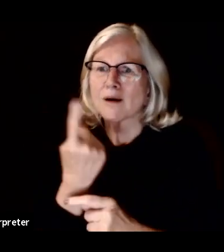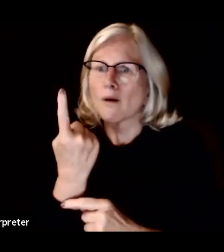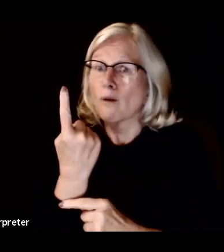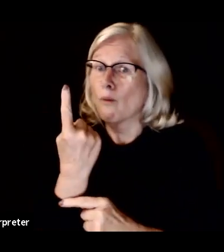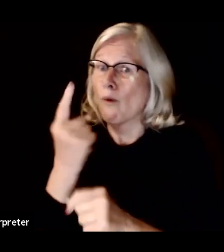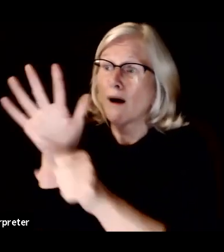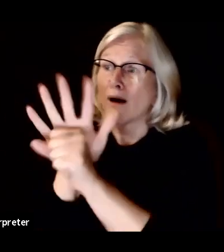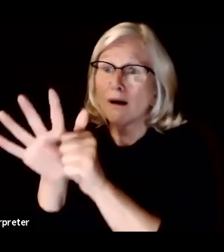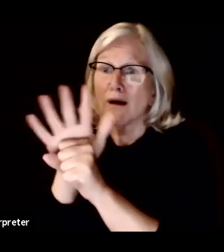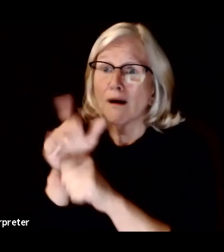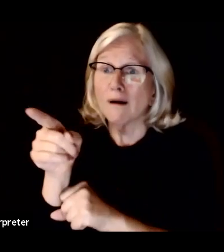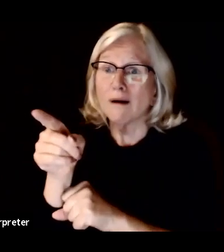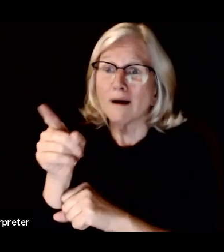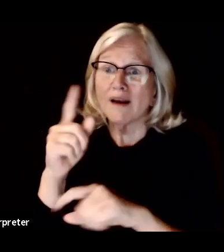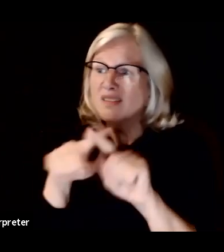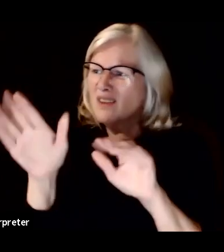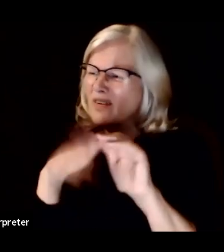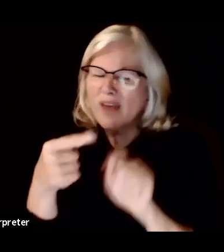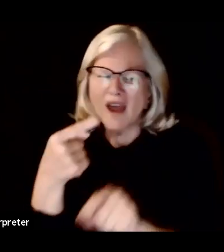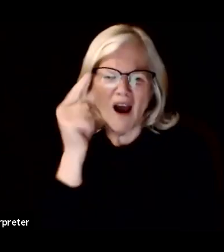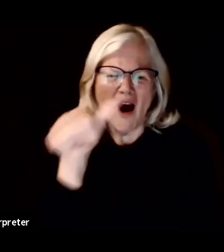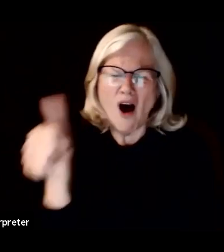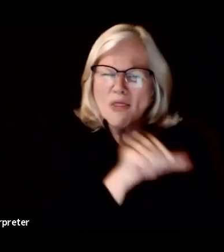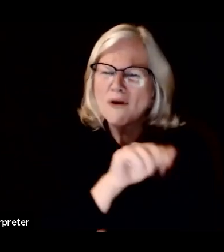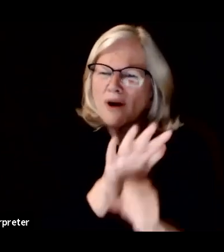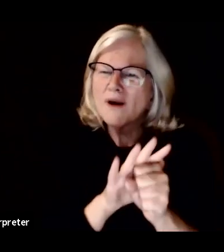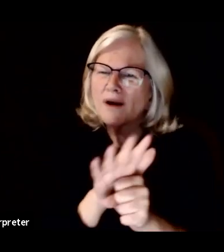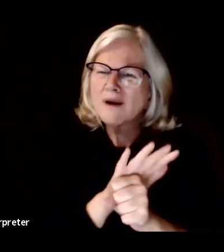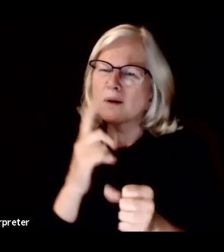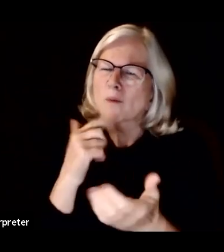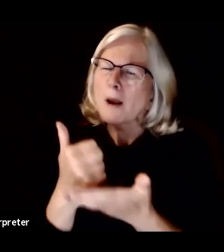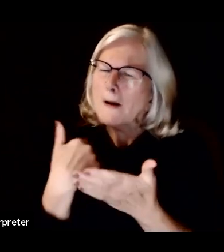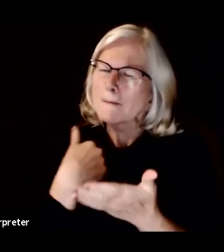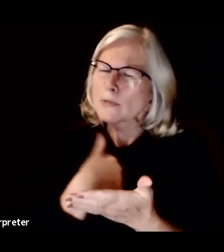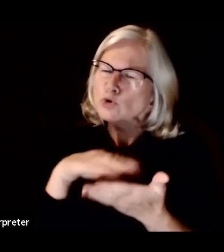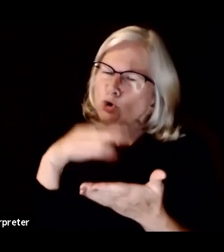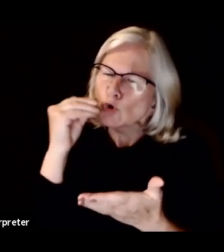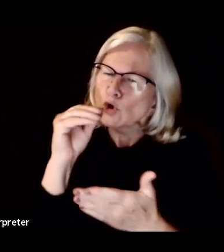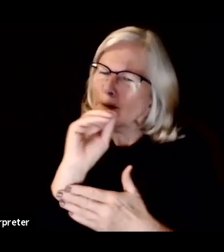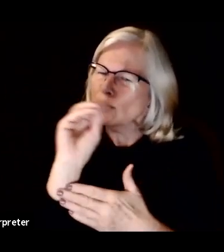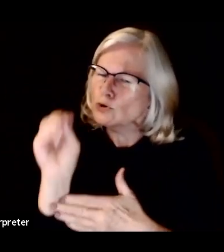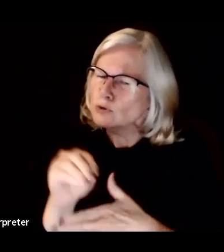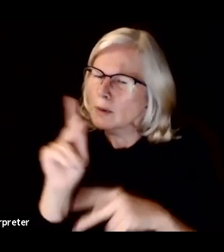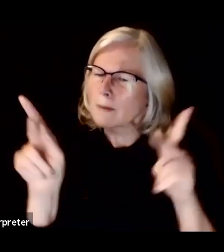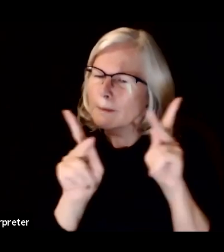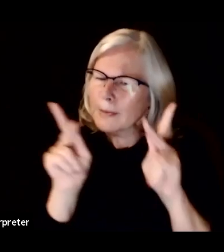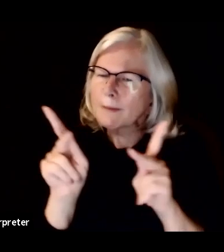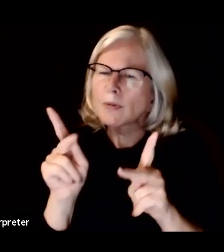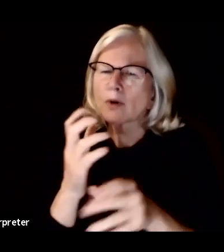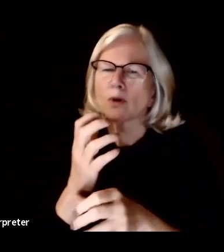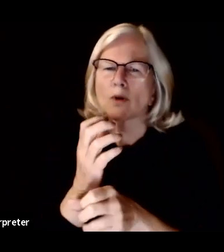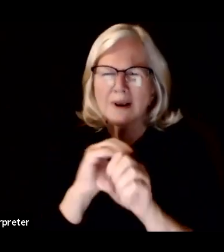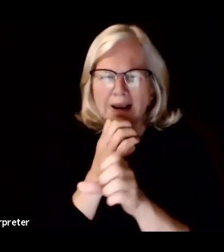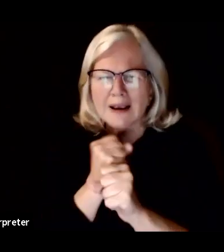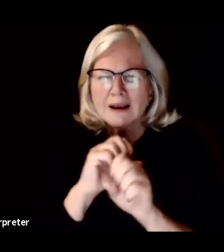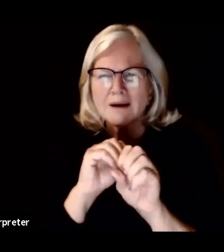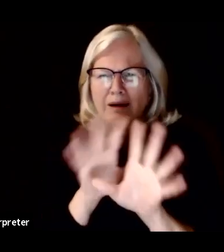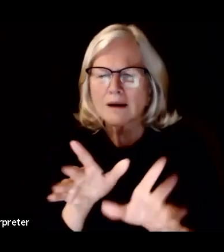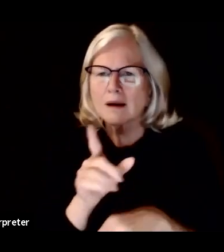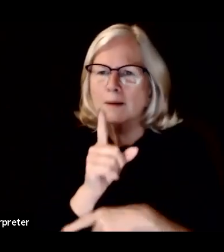about the percentage of people infected with COVID-19 who did not recognize